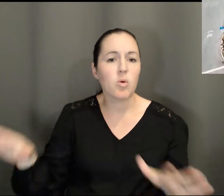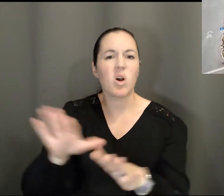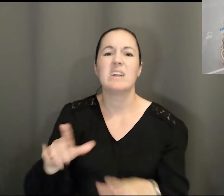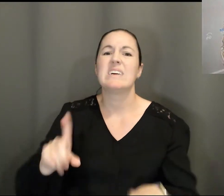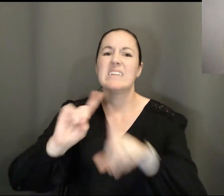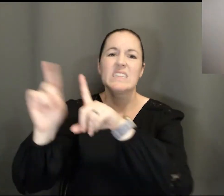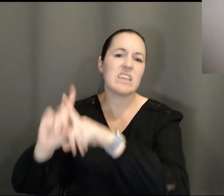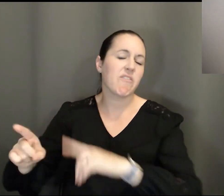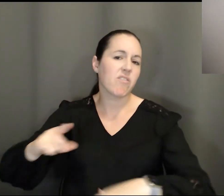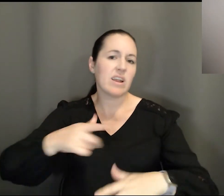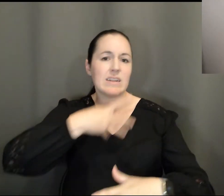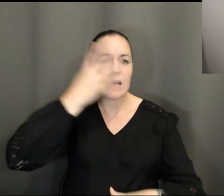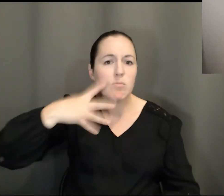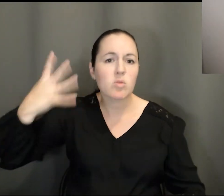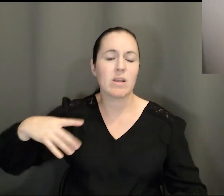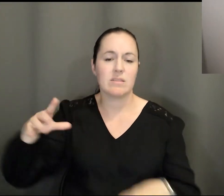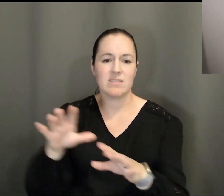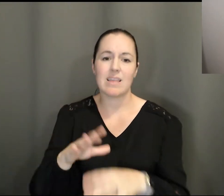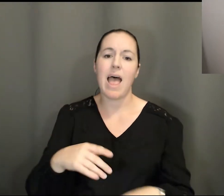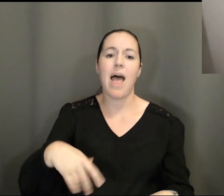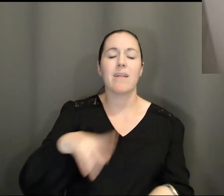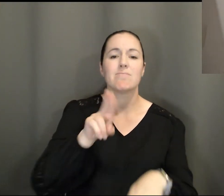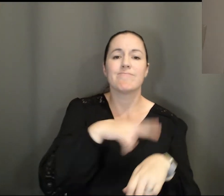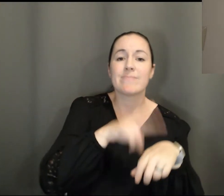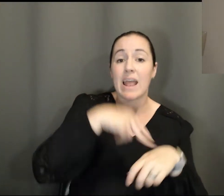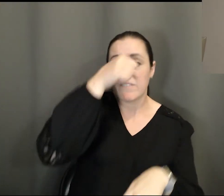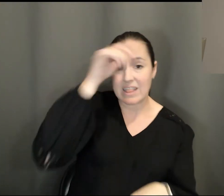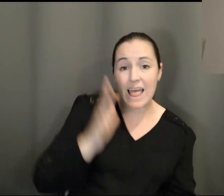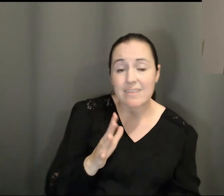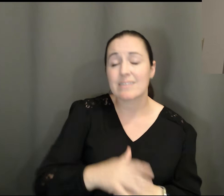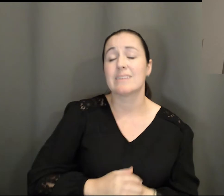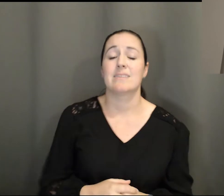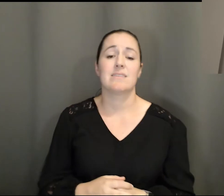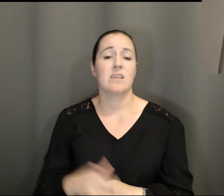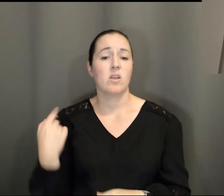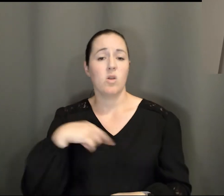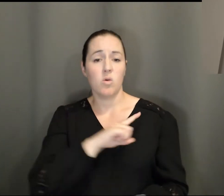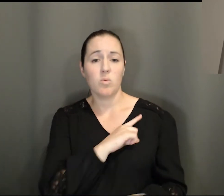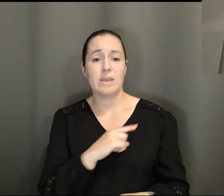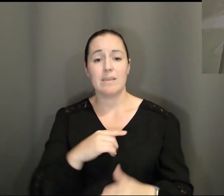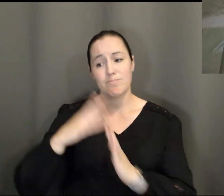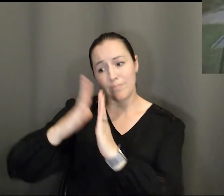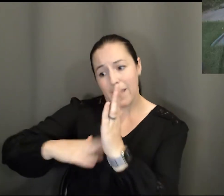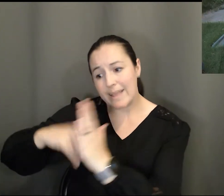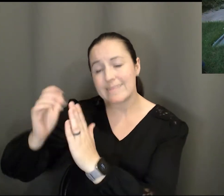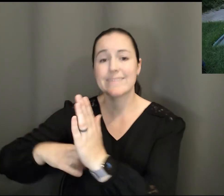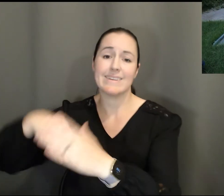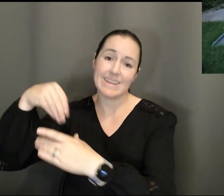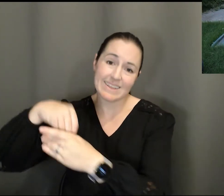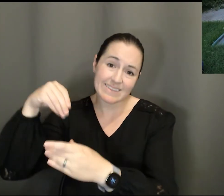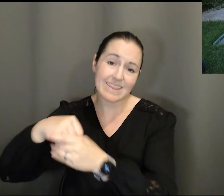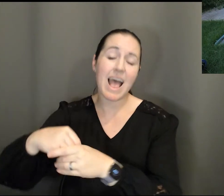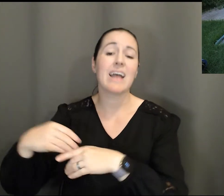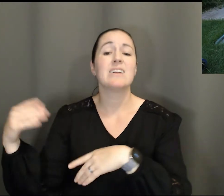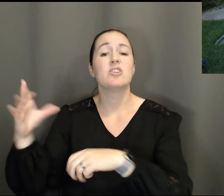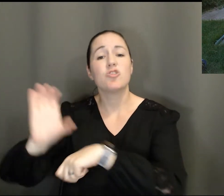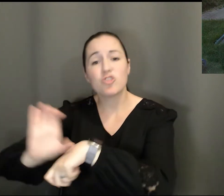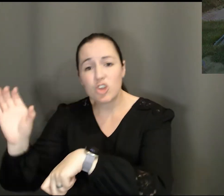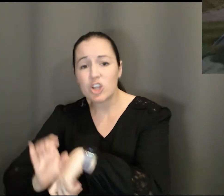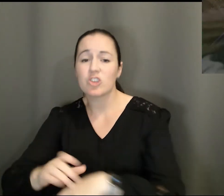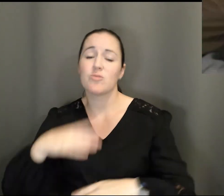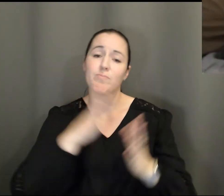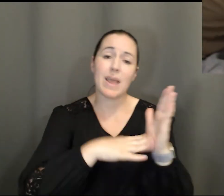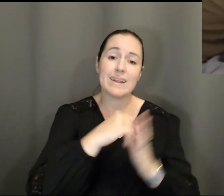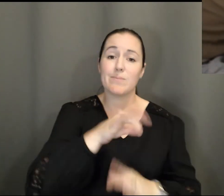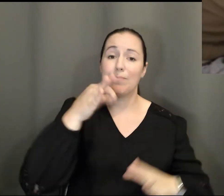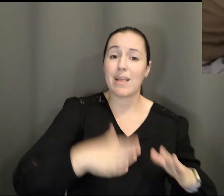all over the world, and Native Alaskans. We brought up a team of 23 people to help paint areas inside the church, paint the parsonage, repair and upgrade bathrooms,